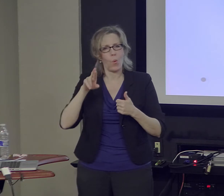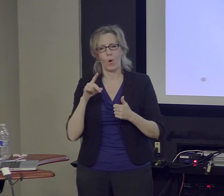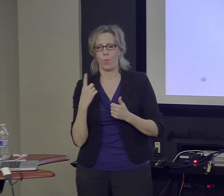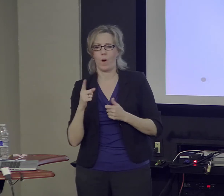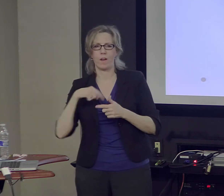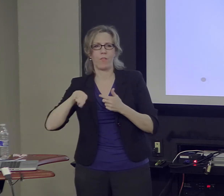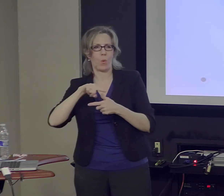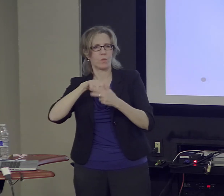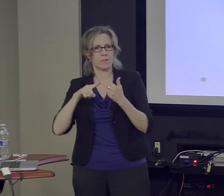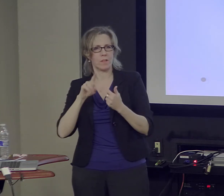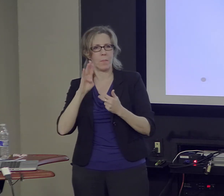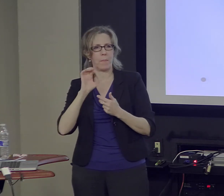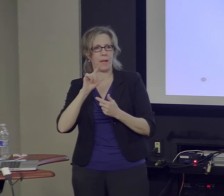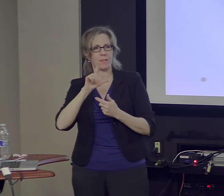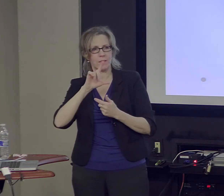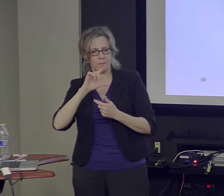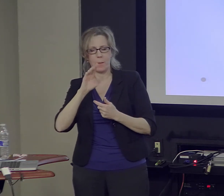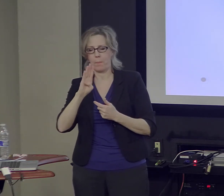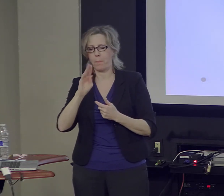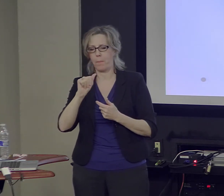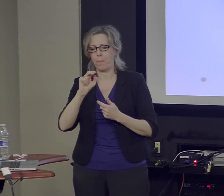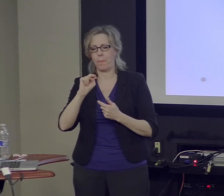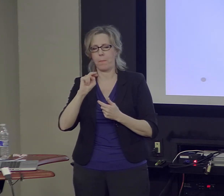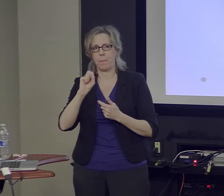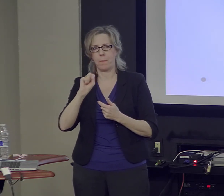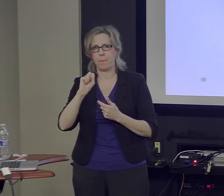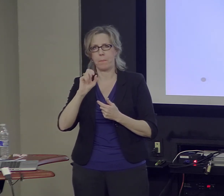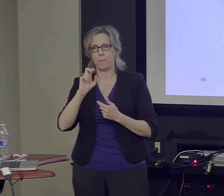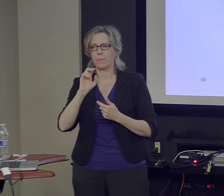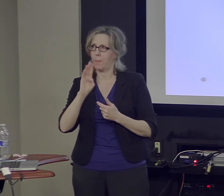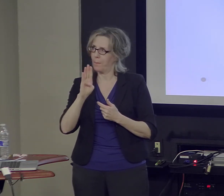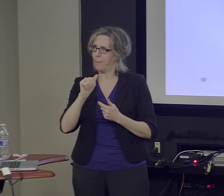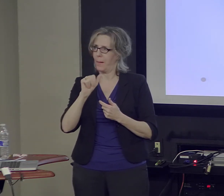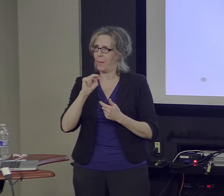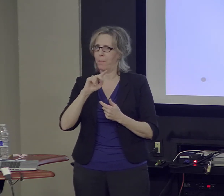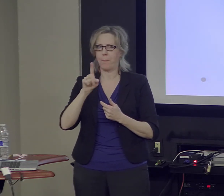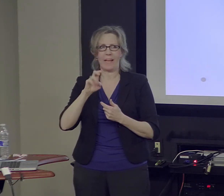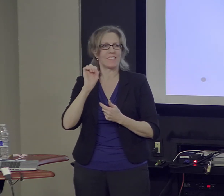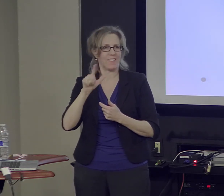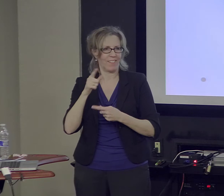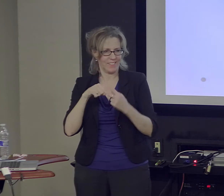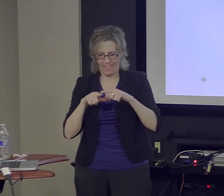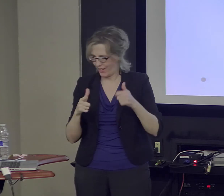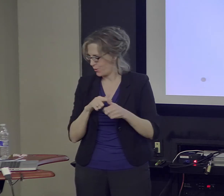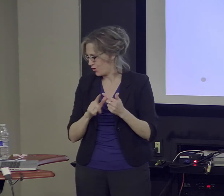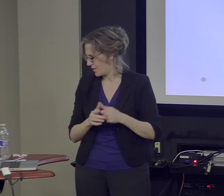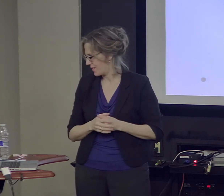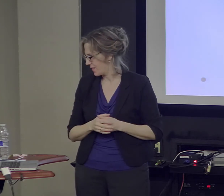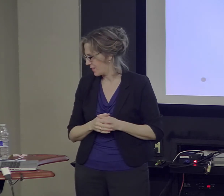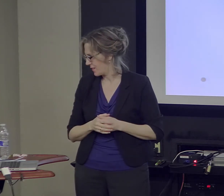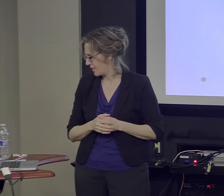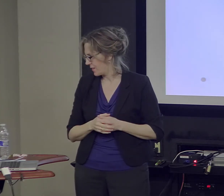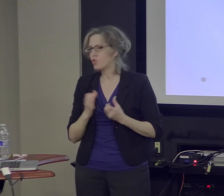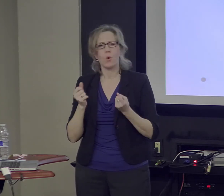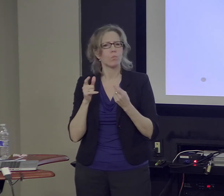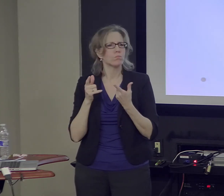And a lot of them have ASL and then also one of the other BANSL sign languages.